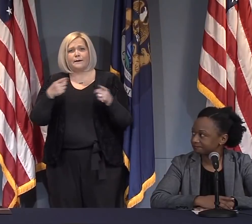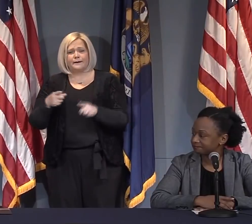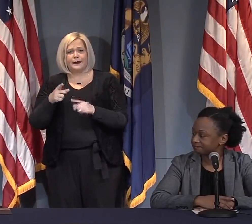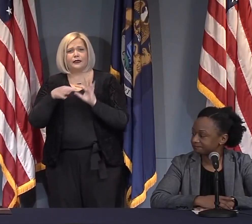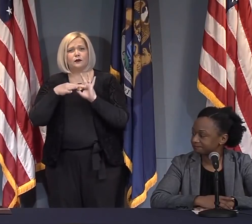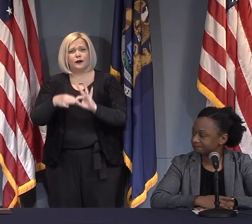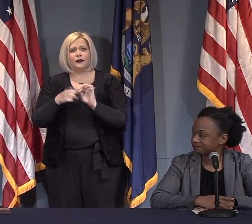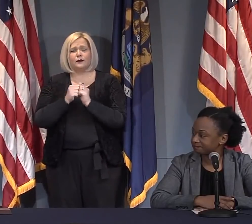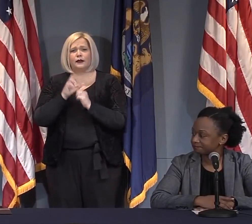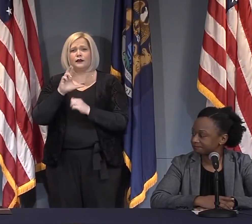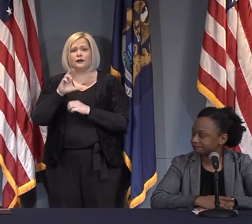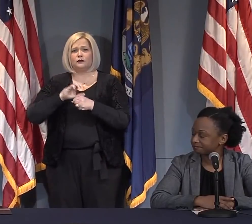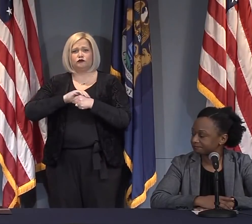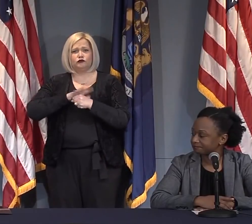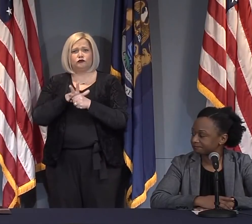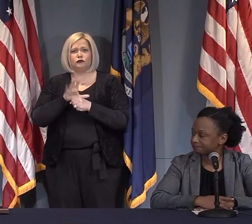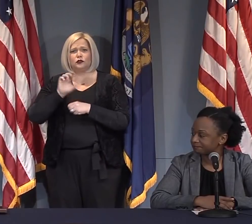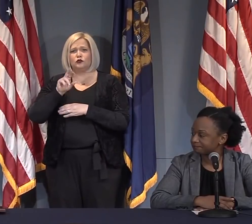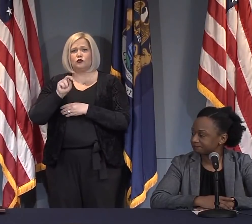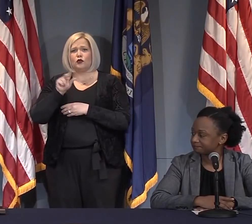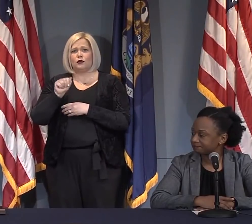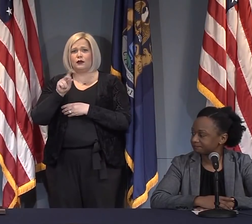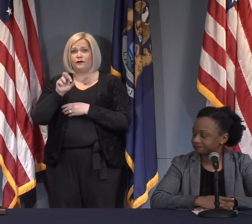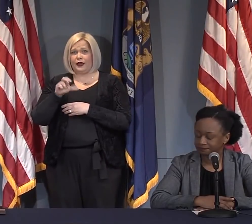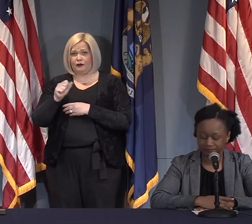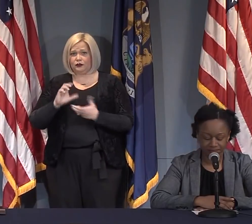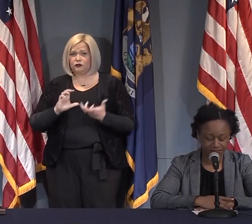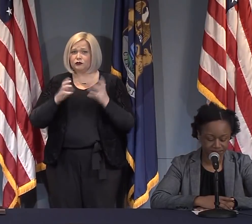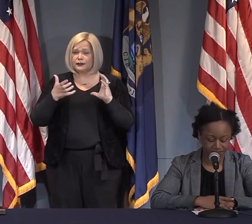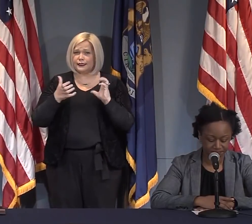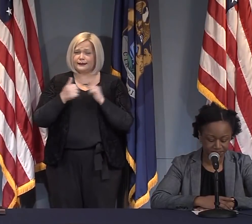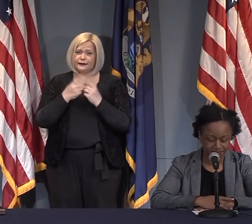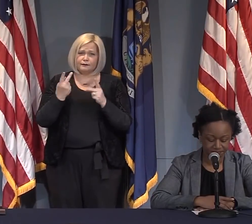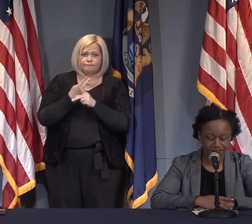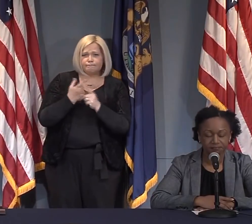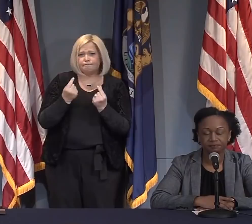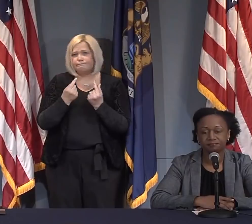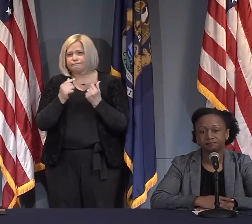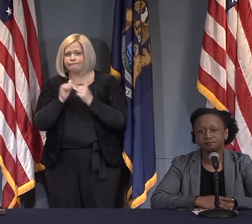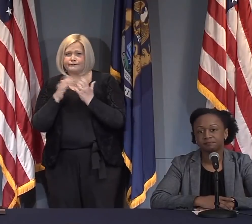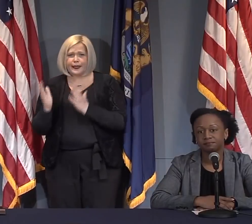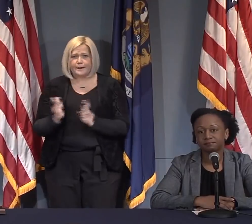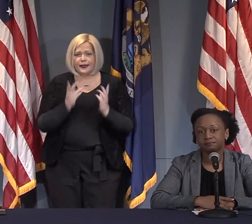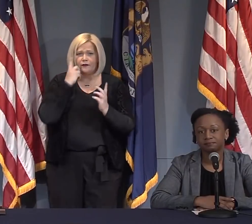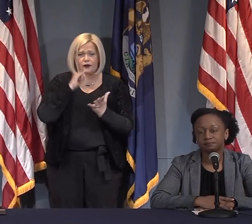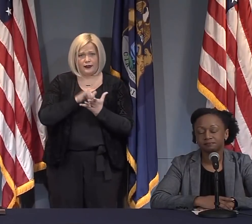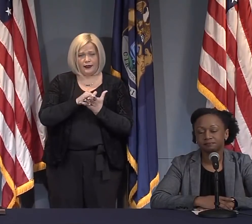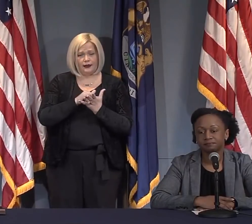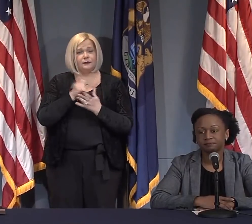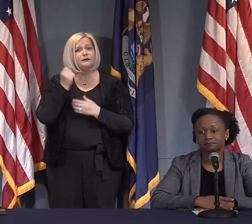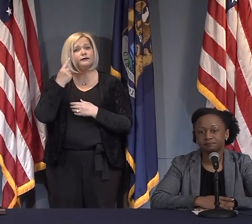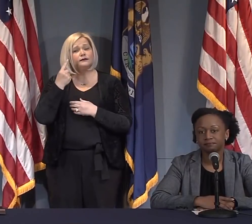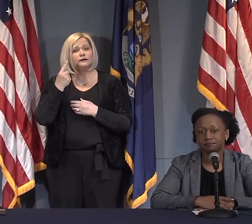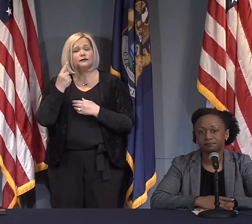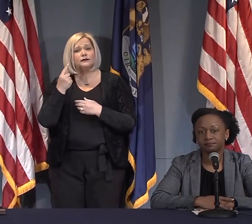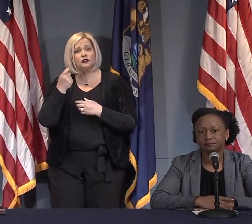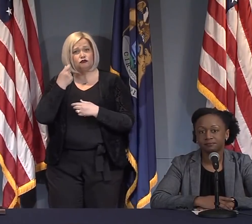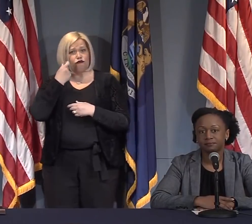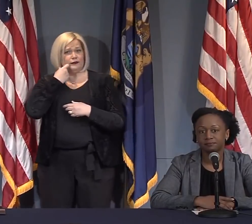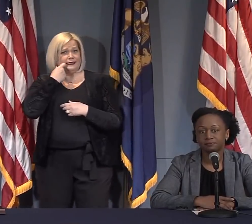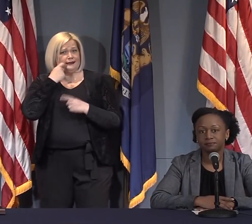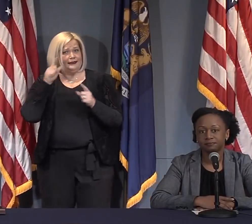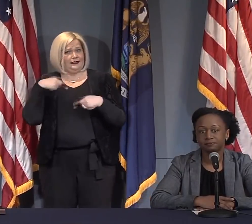the coronavirus crisis that we are in and navigating. Spent a lot of time in the last couple of weeks talking with